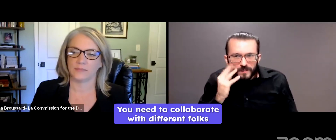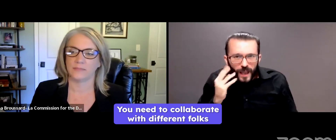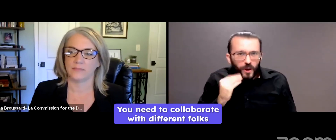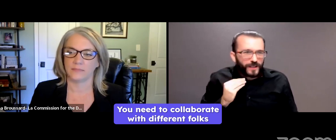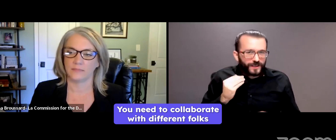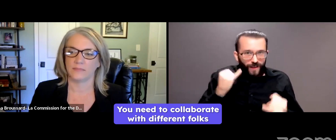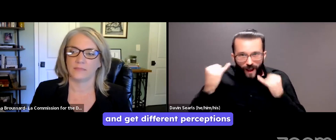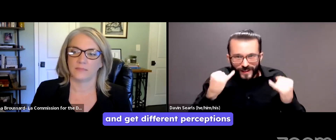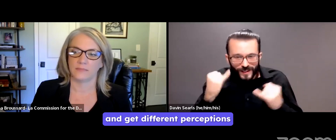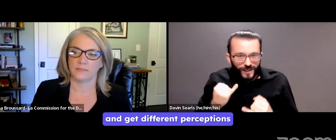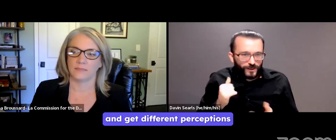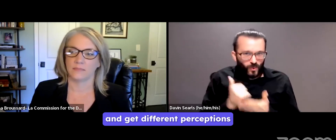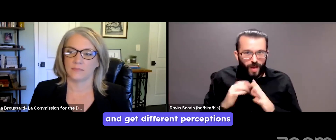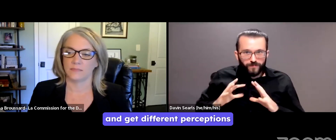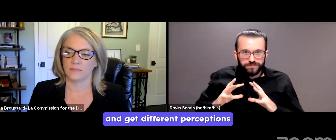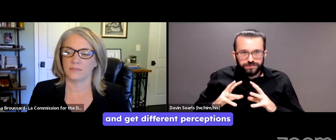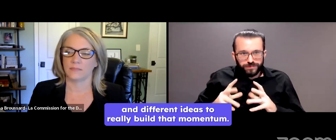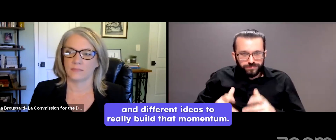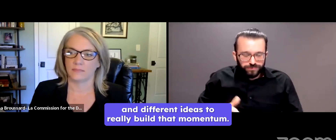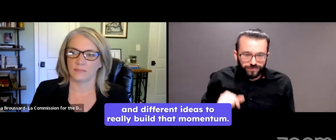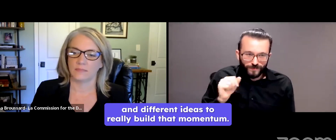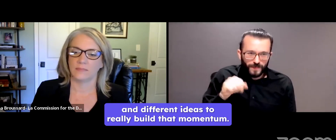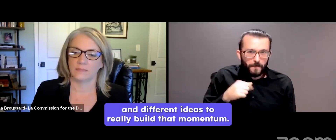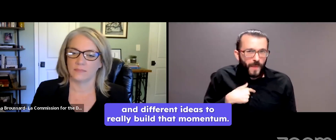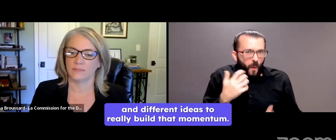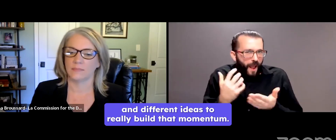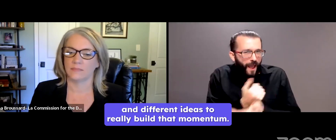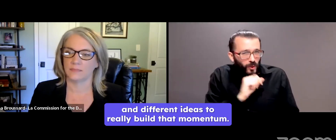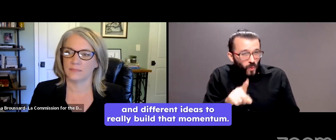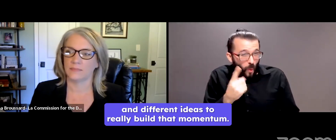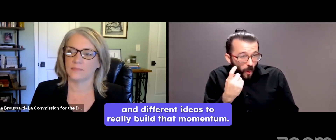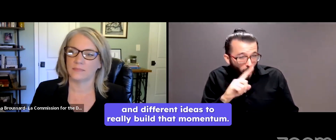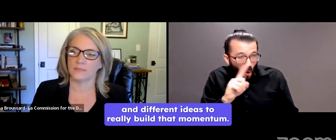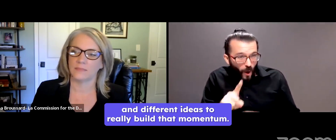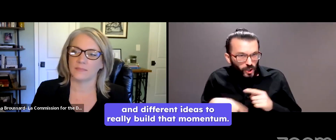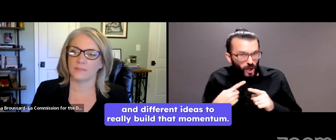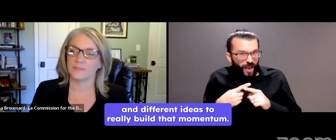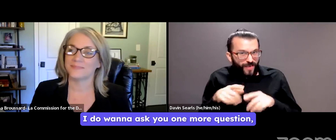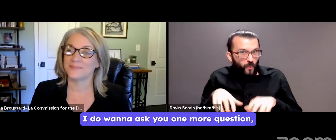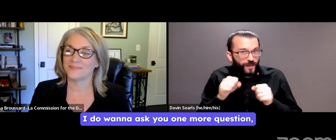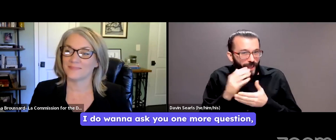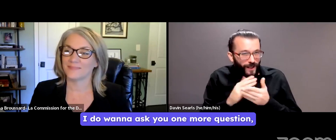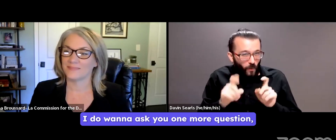with different folks and get different perceptions and different ideas to really build that momentum. I do want to ask you one